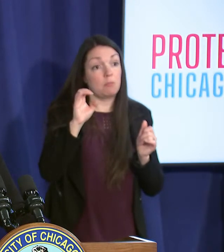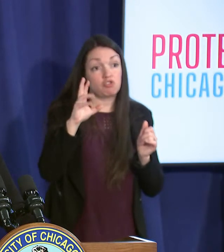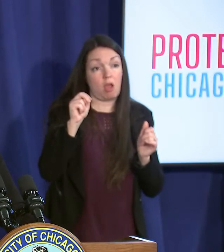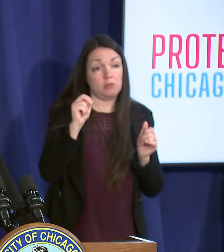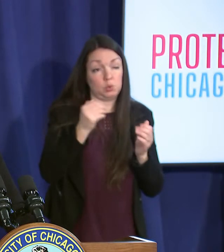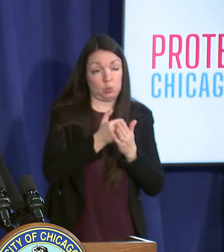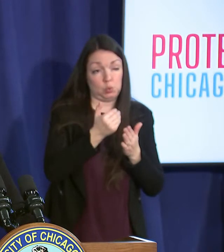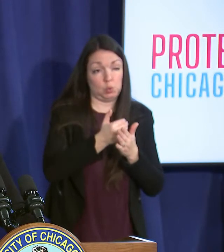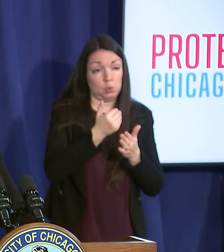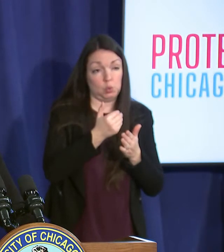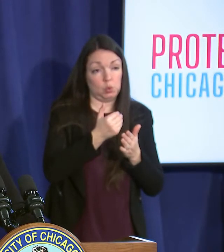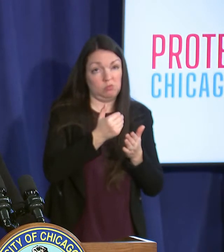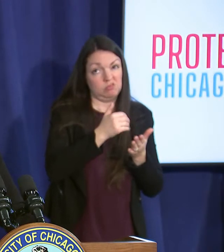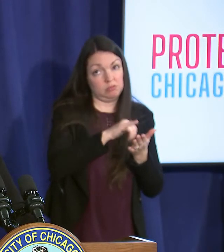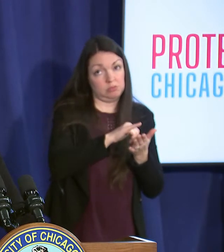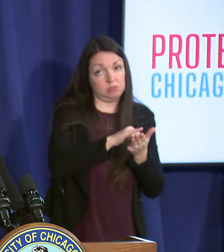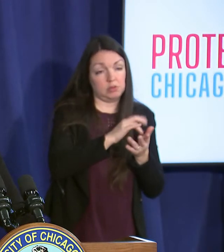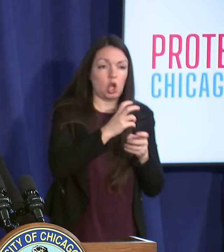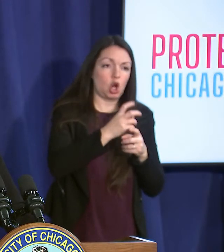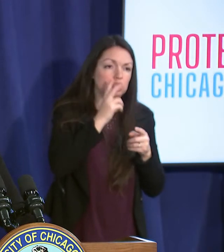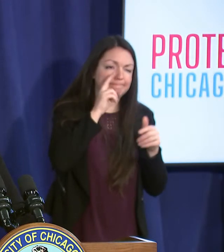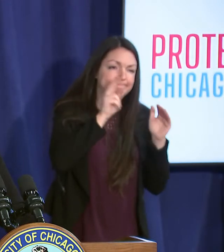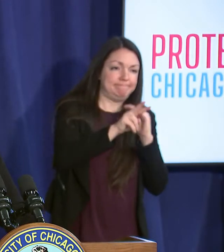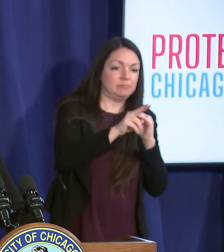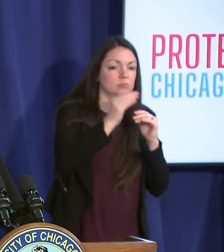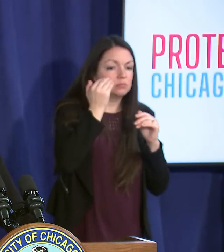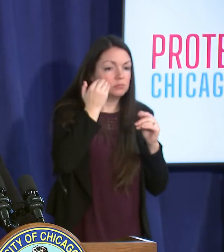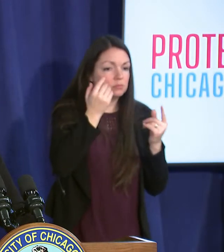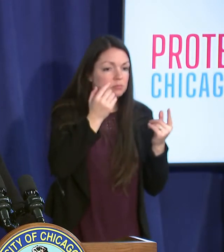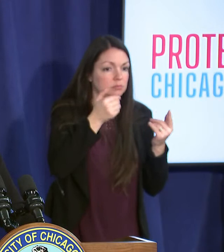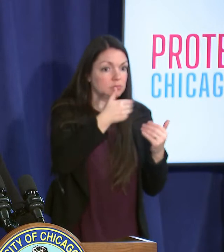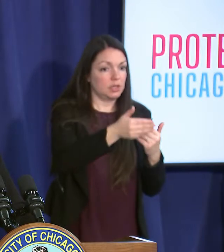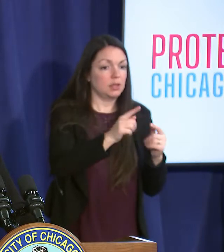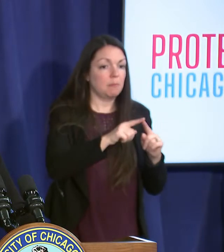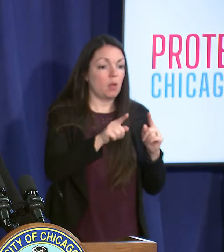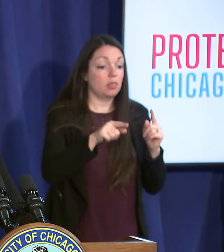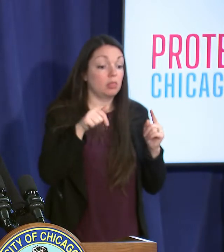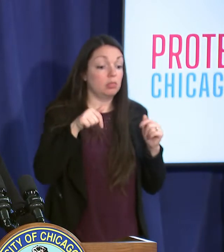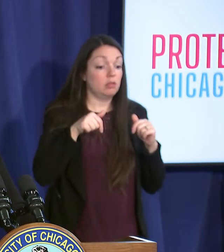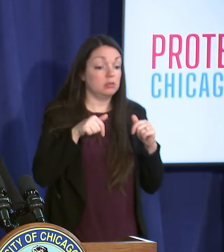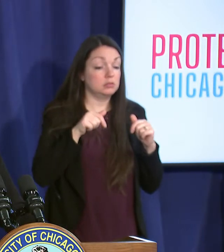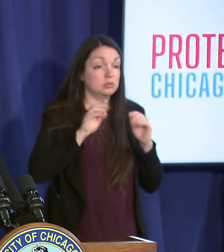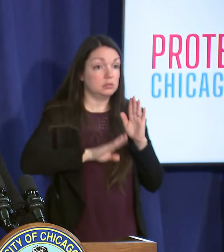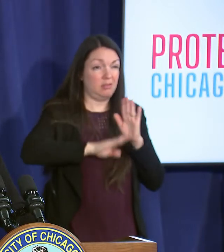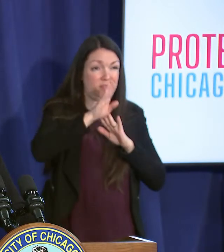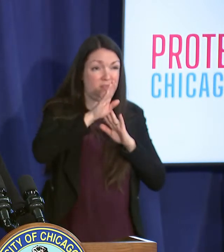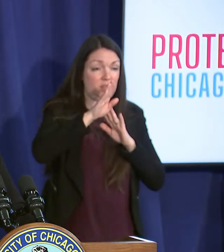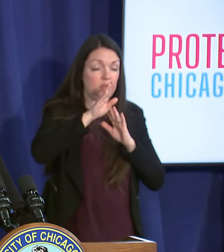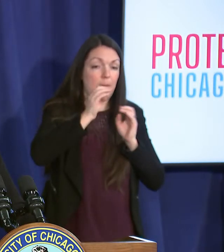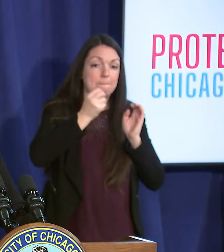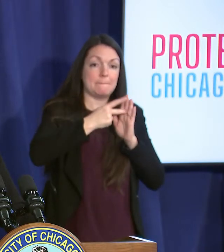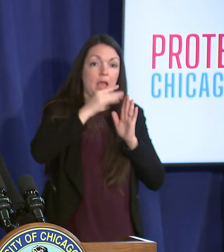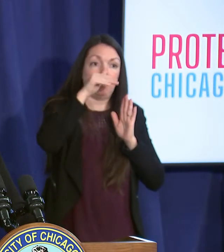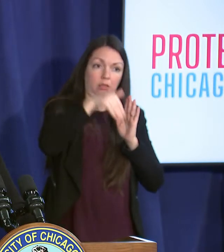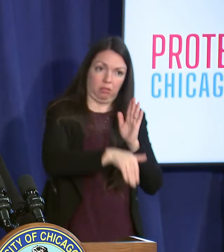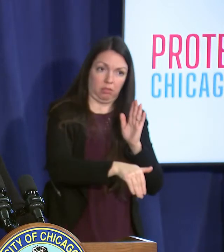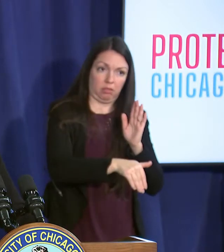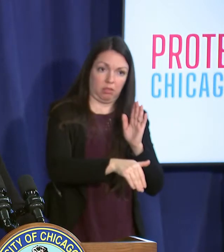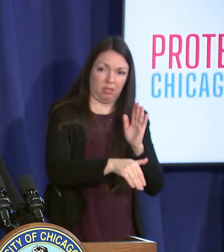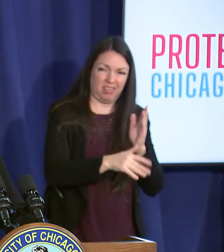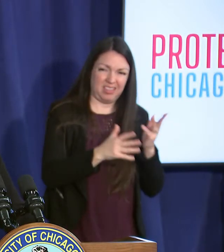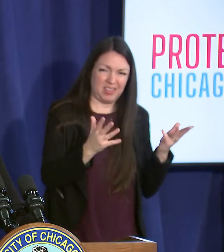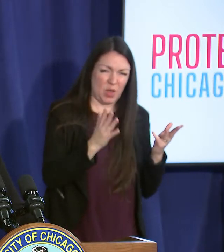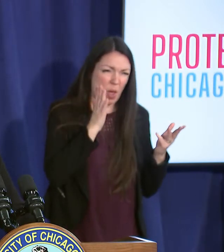it's impossible, not impossible, but difficult to tell the future and that kind of thing. But I mean, once this surge ends, do we have any sense of what it's going to be like